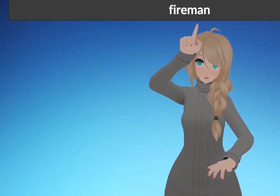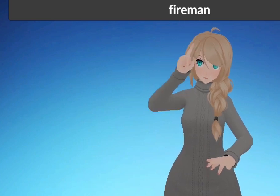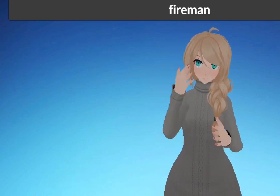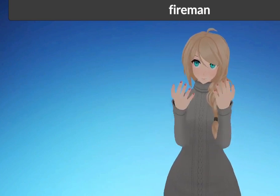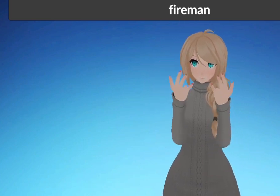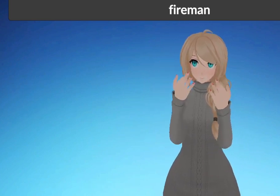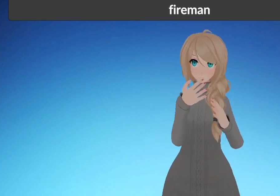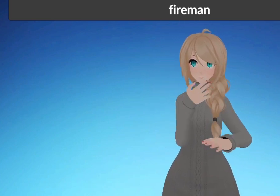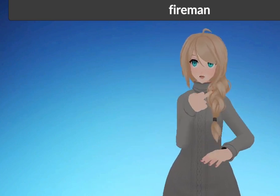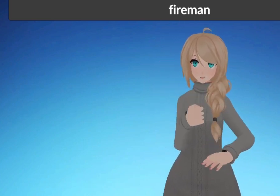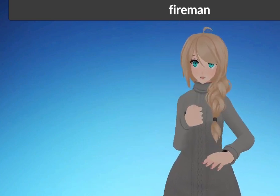Fireman. Fireman.